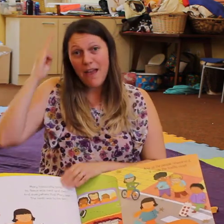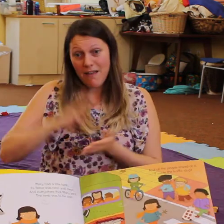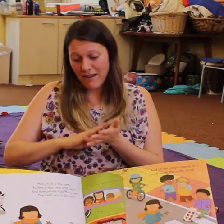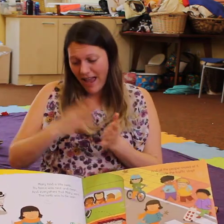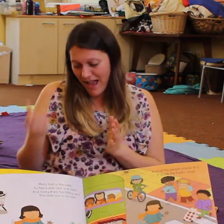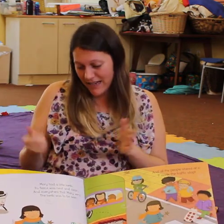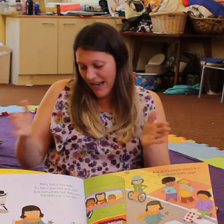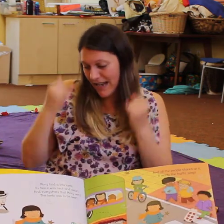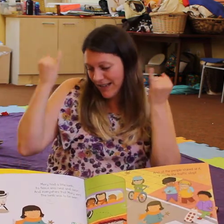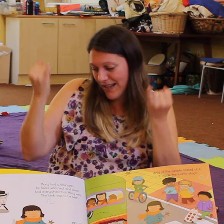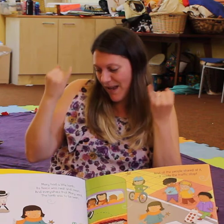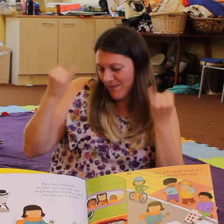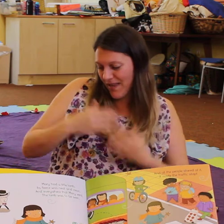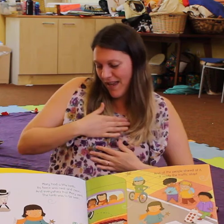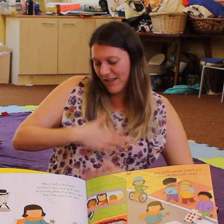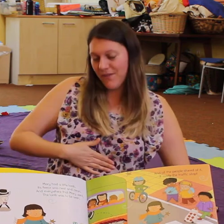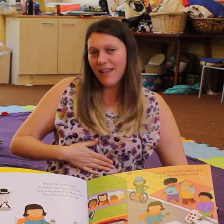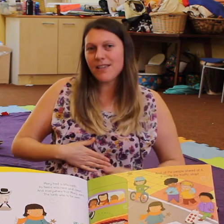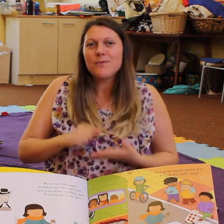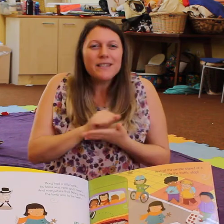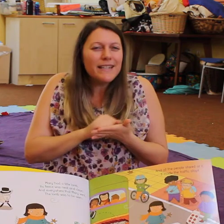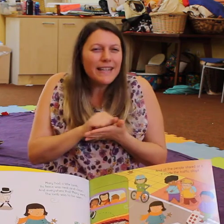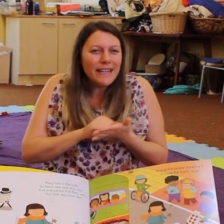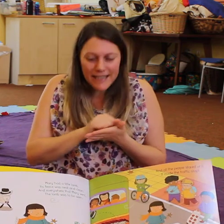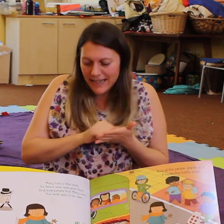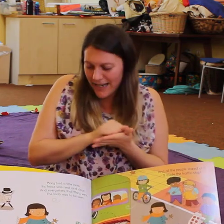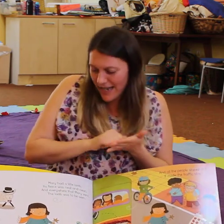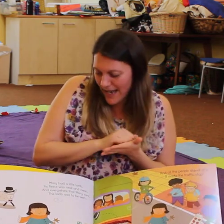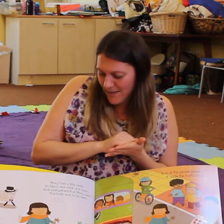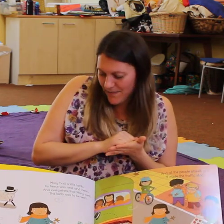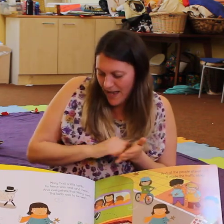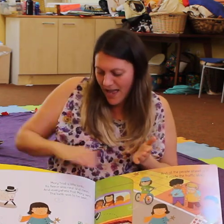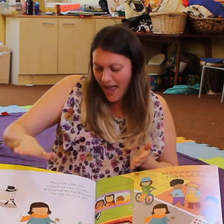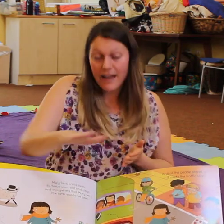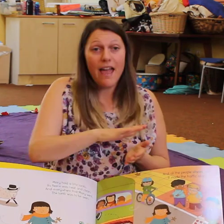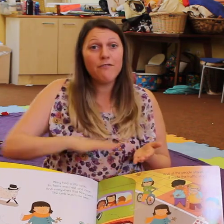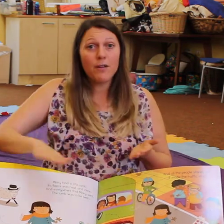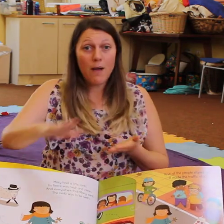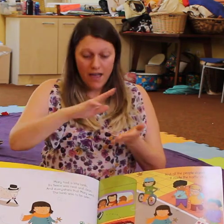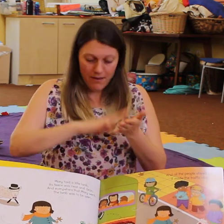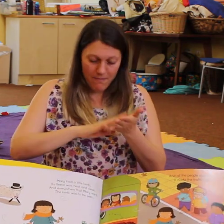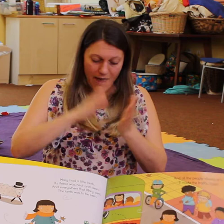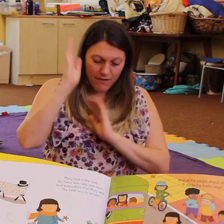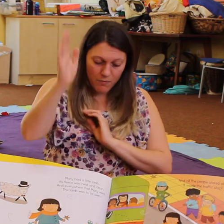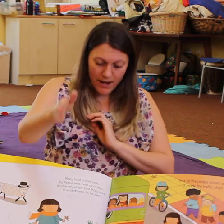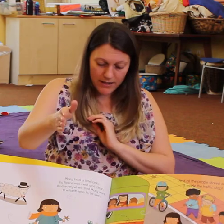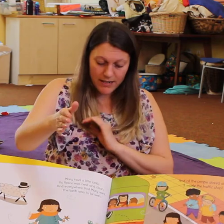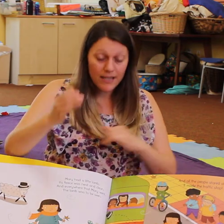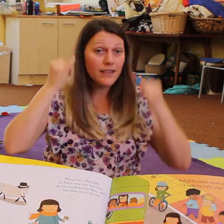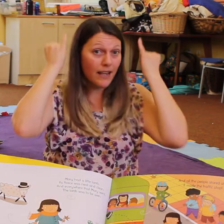Mary had a little lamb. Its fleece was neat and clean. And everywhere that Mary went, the